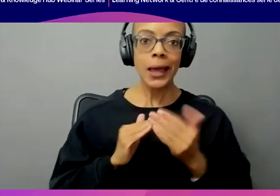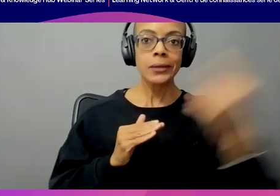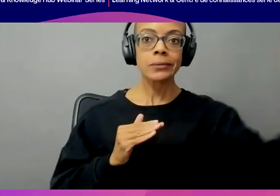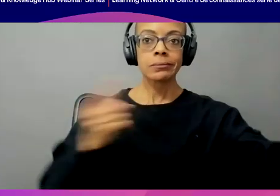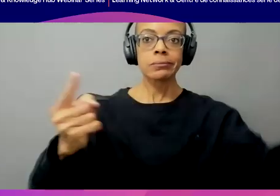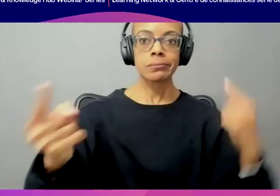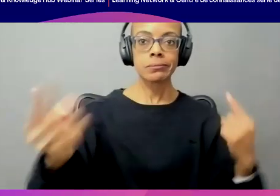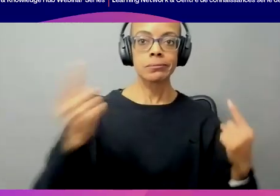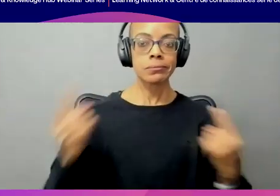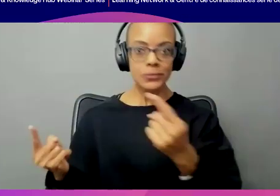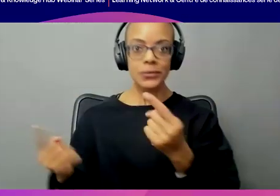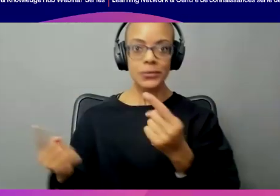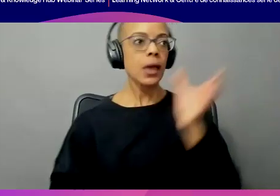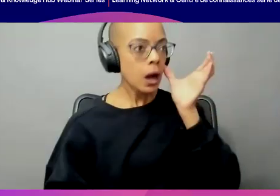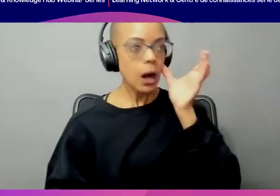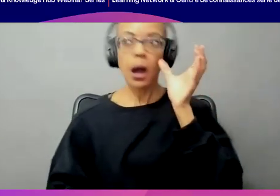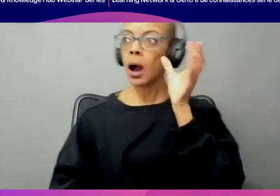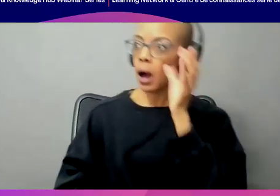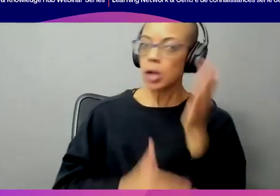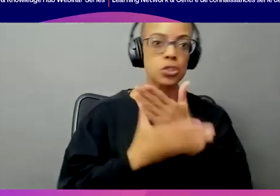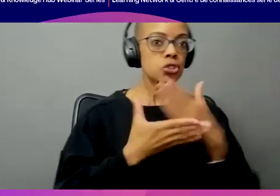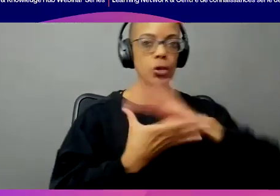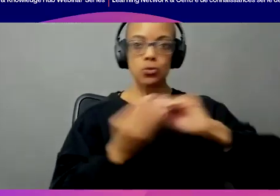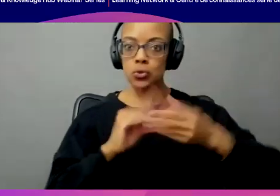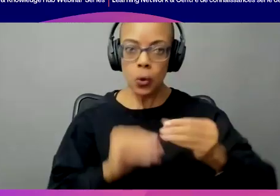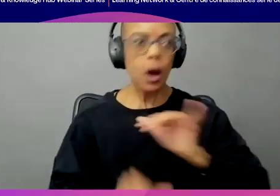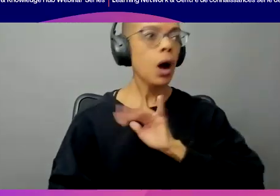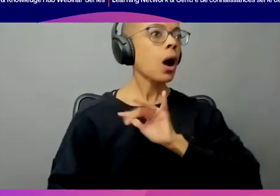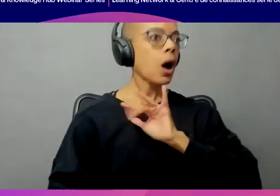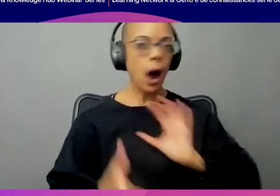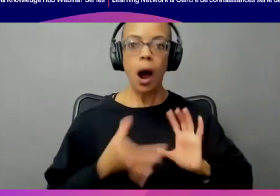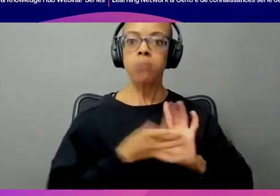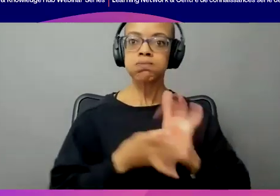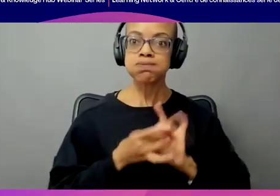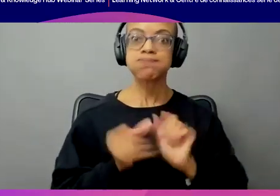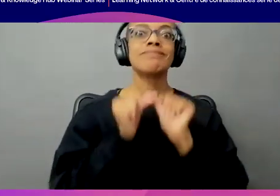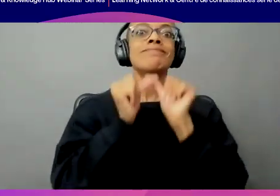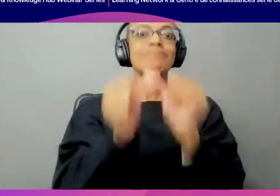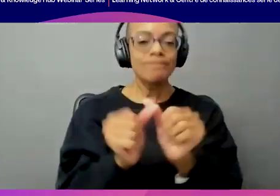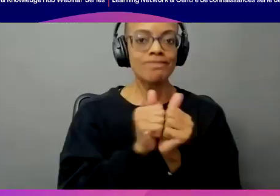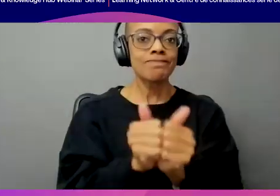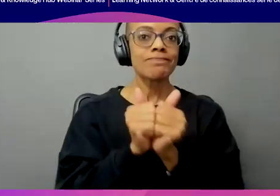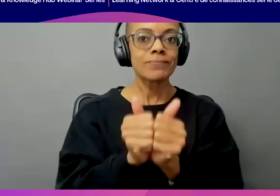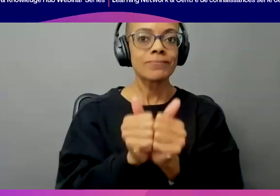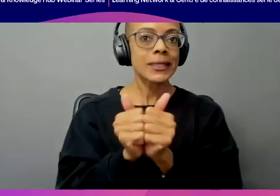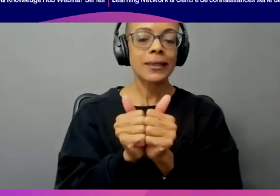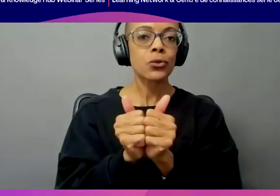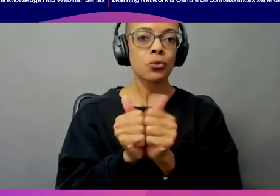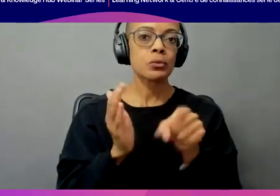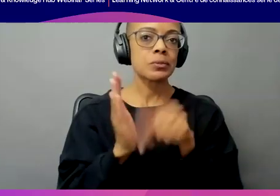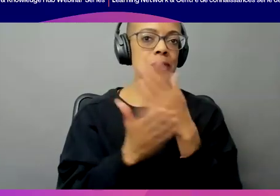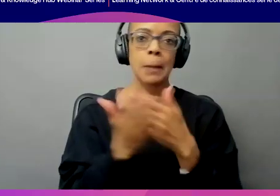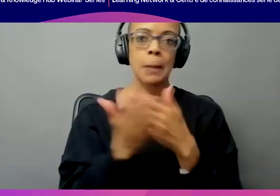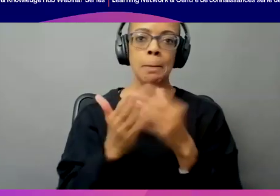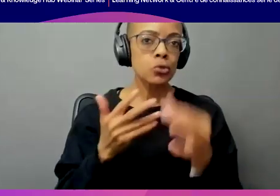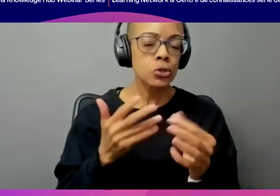about other guys' vulnerability and to feel connected and to feel that peer support. So keeping that going in some capacity. I think another piece,